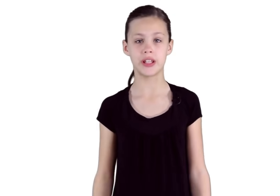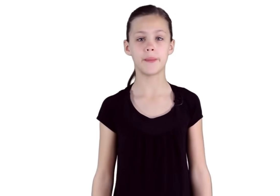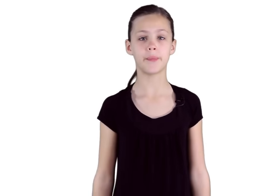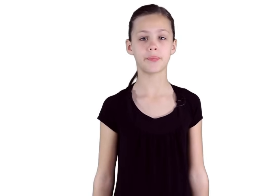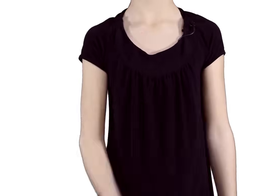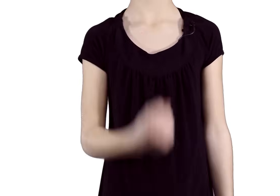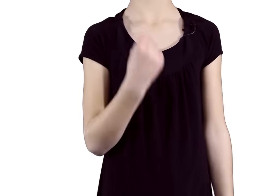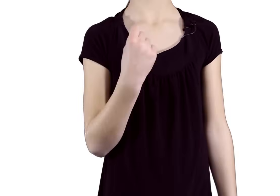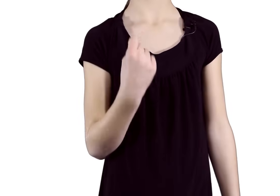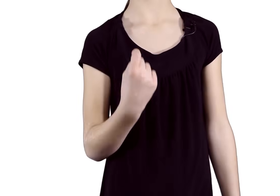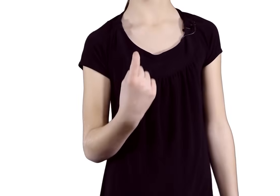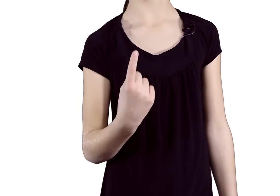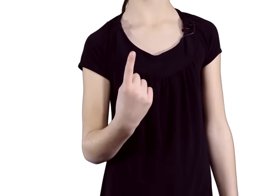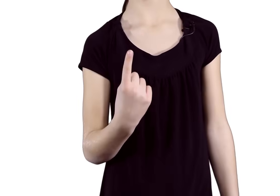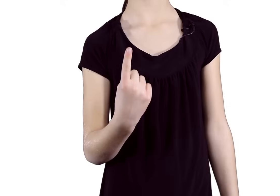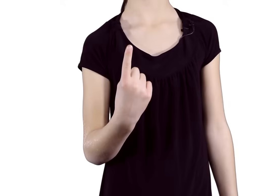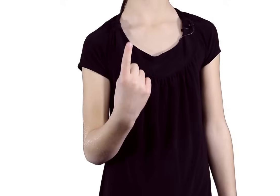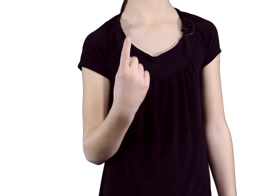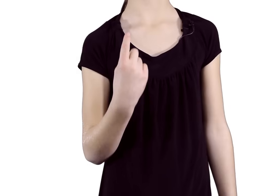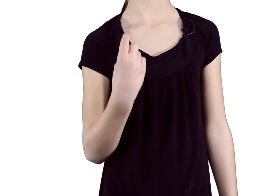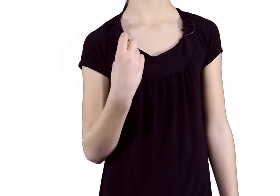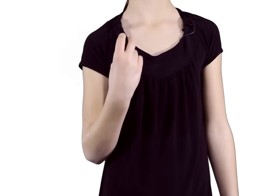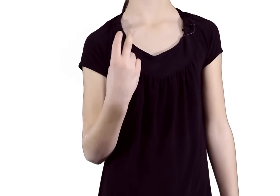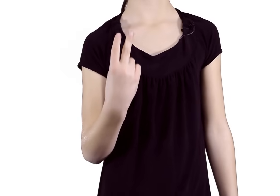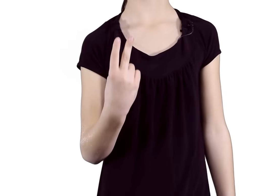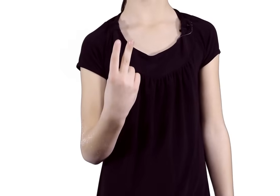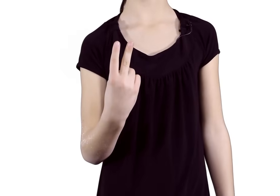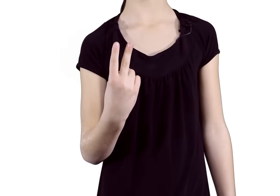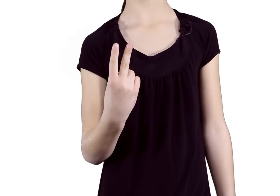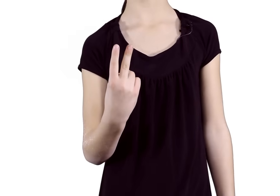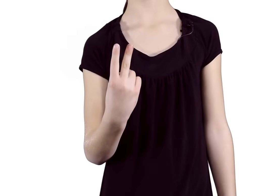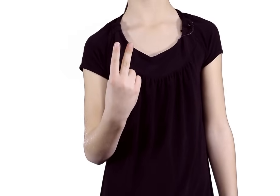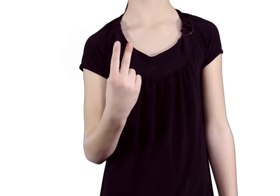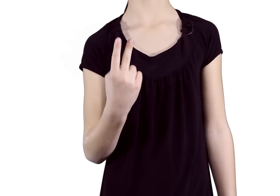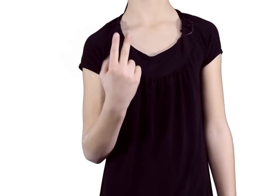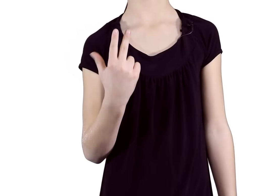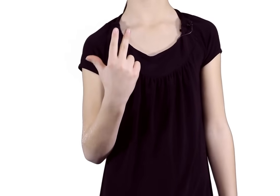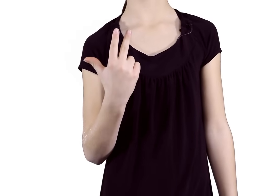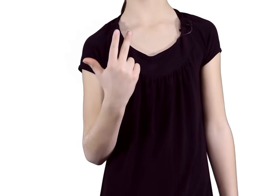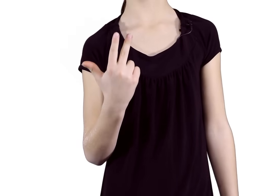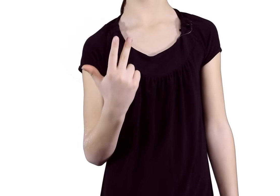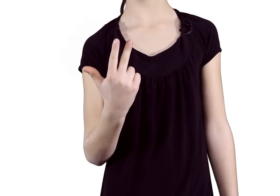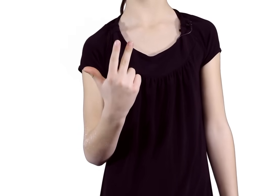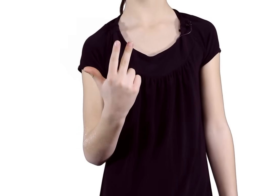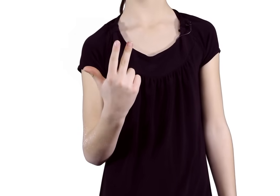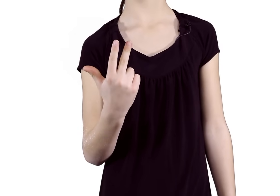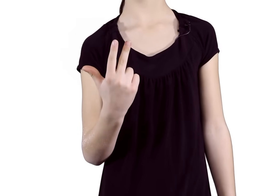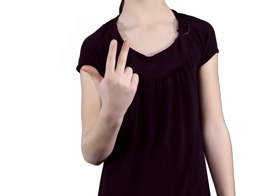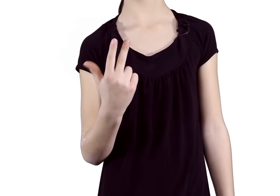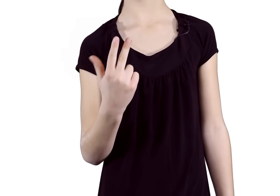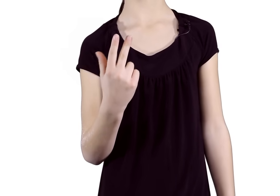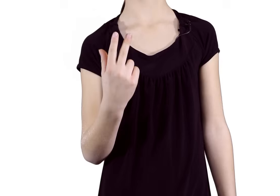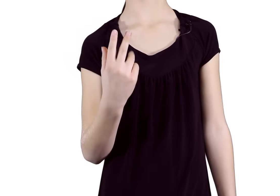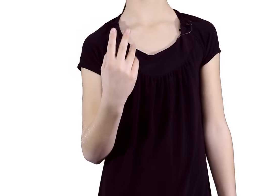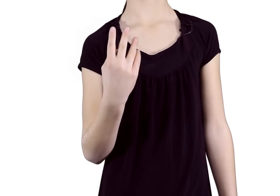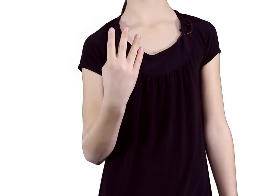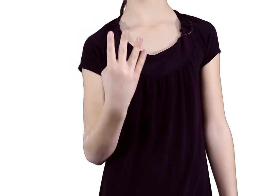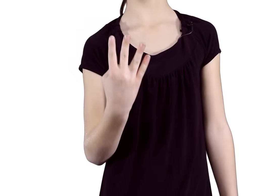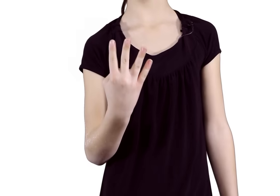1, 2, 3, 4,